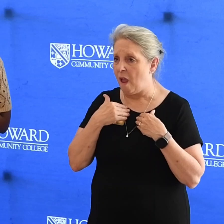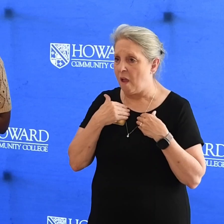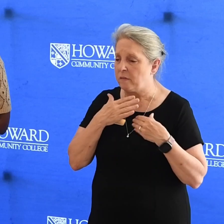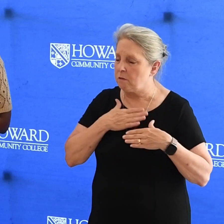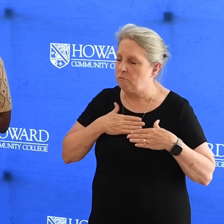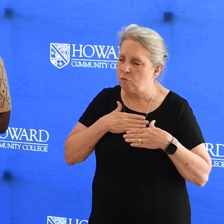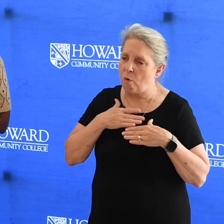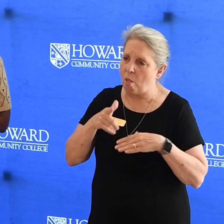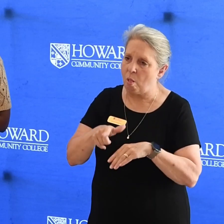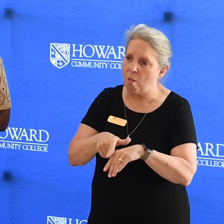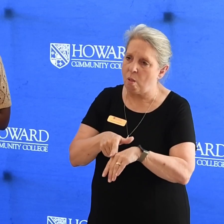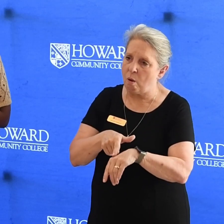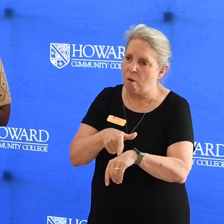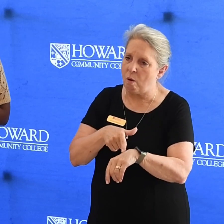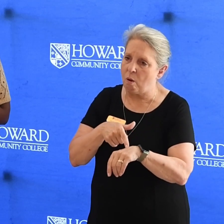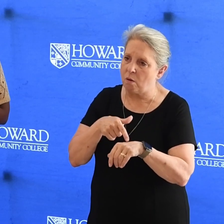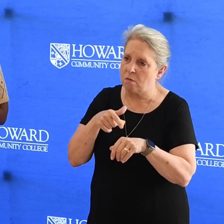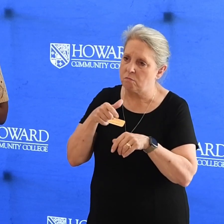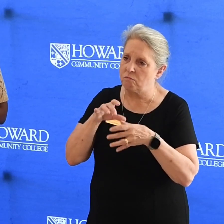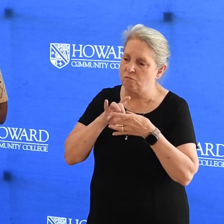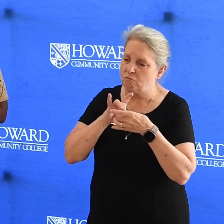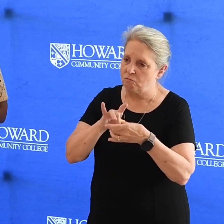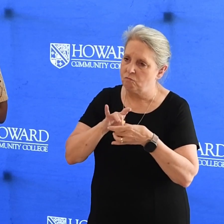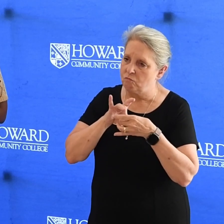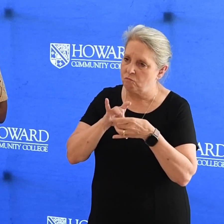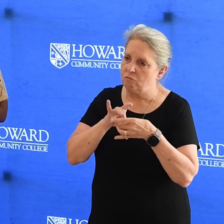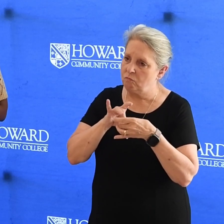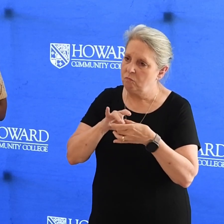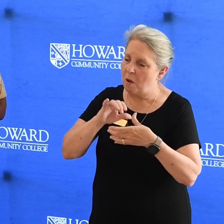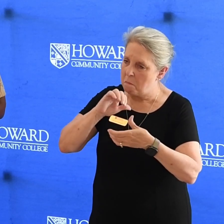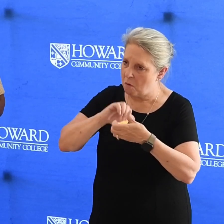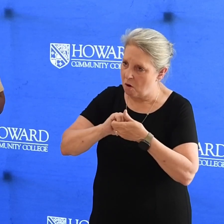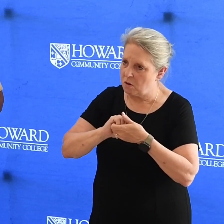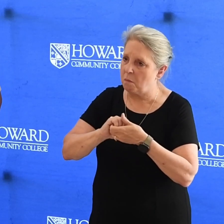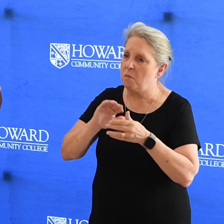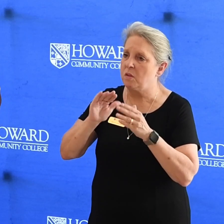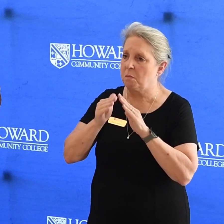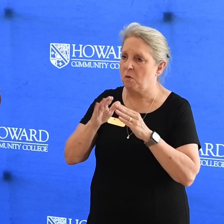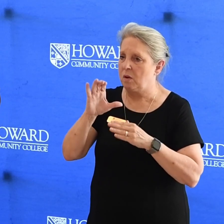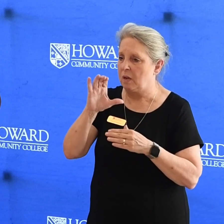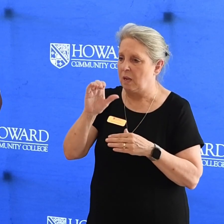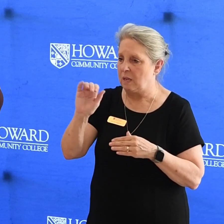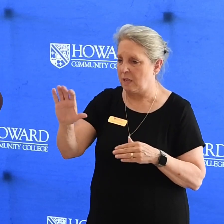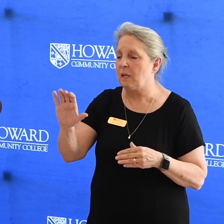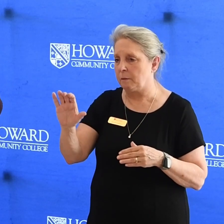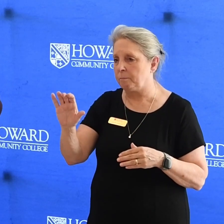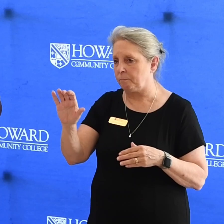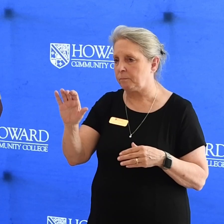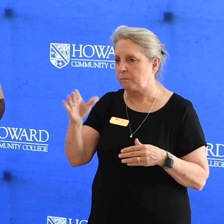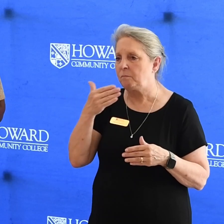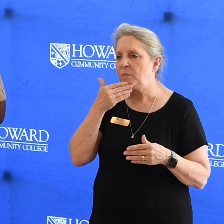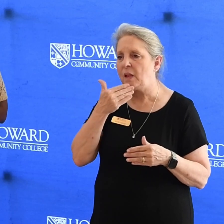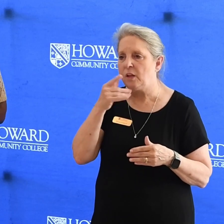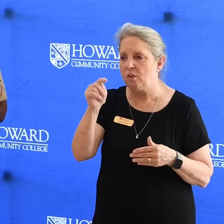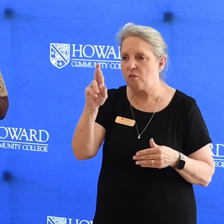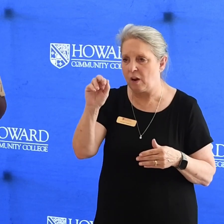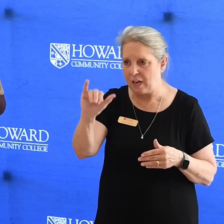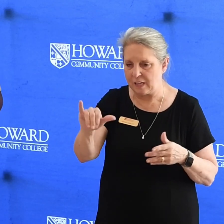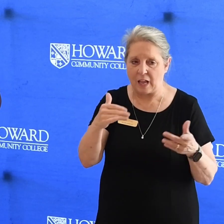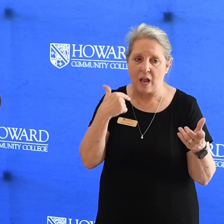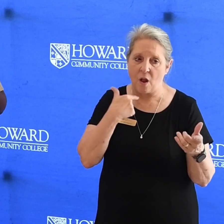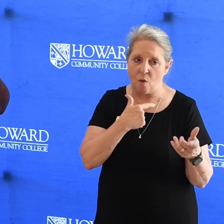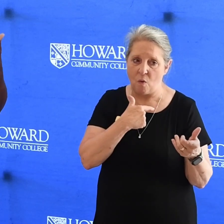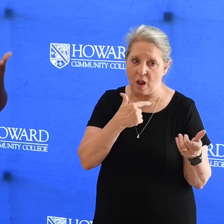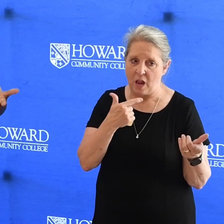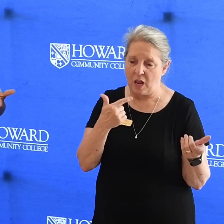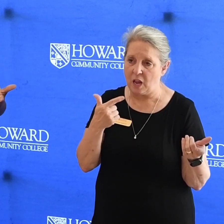a long-standing relationship and partnership with the Community Action Council. So thank you, Tracy. And we